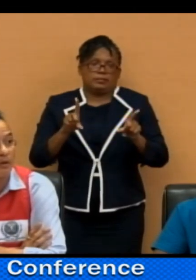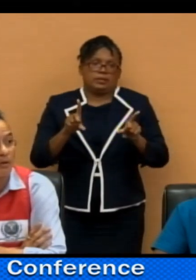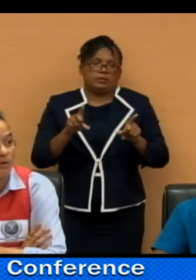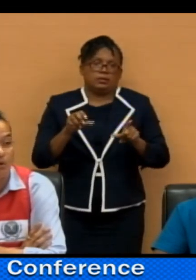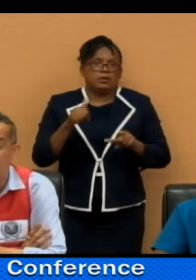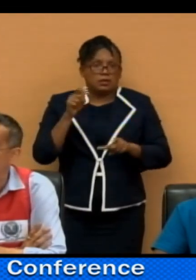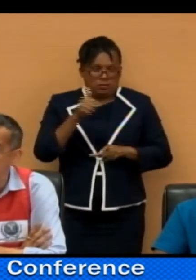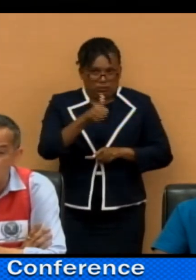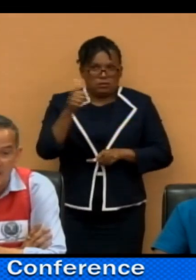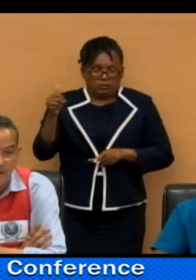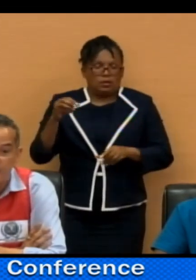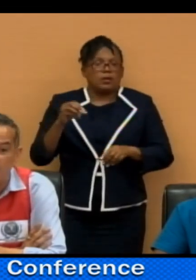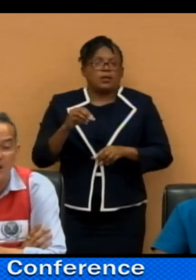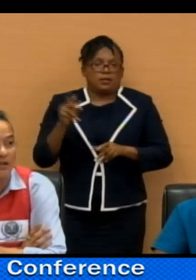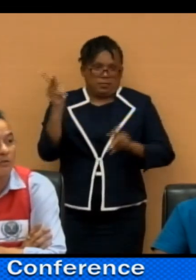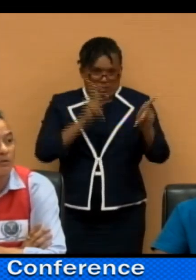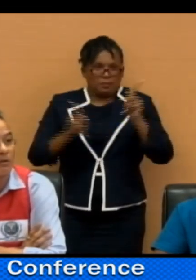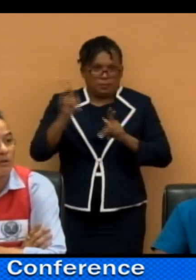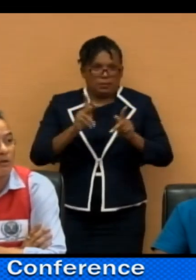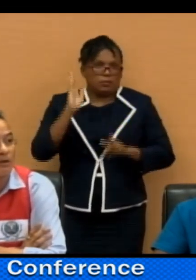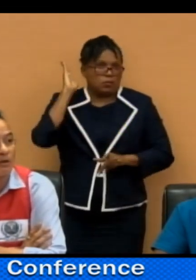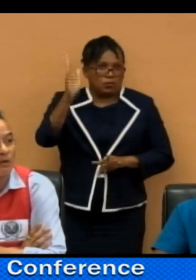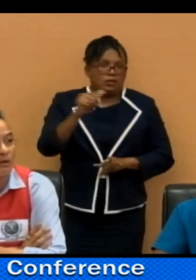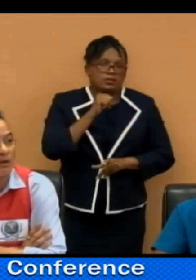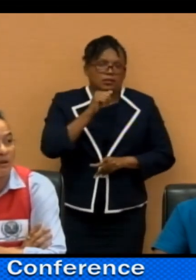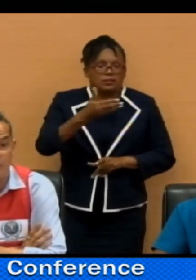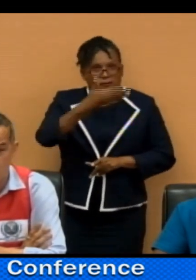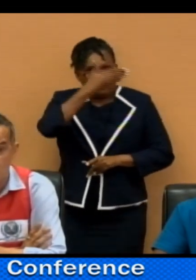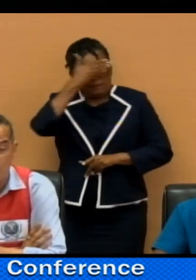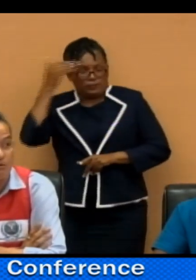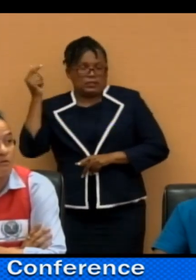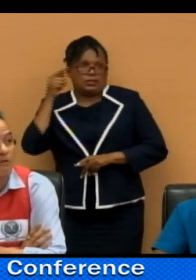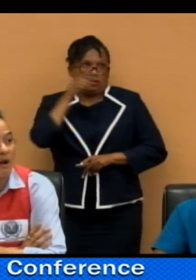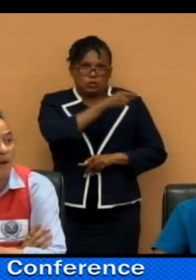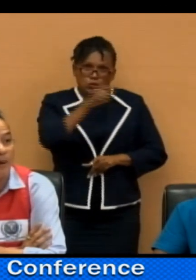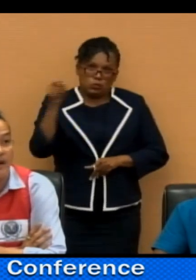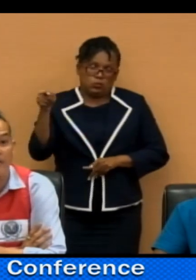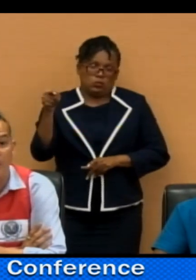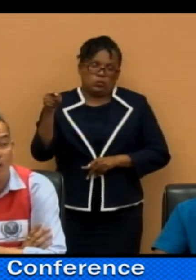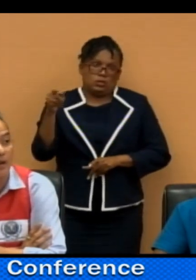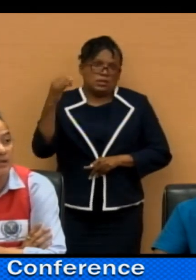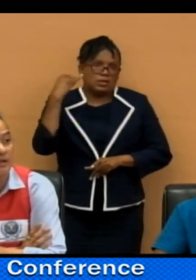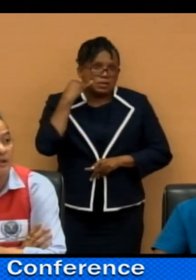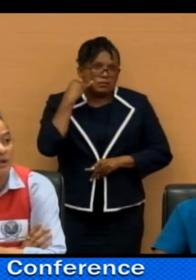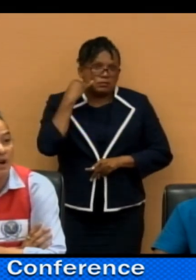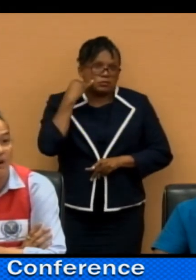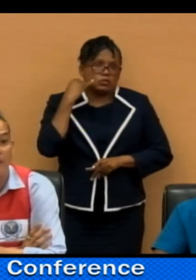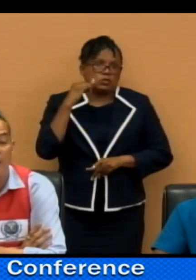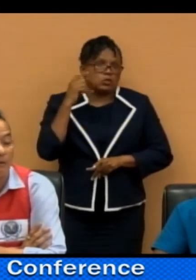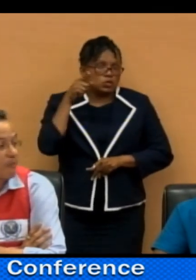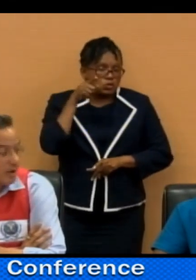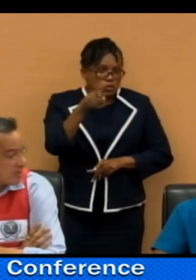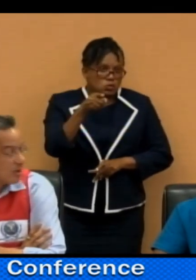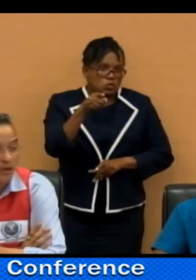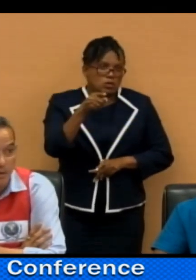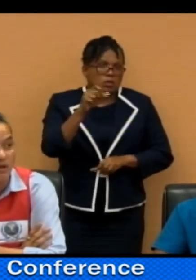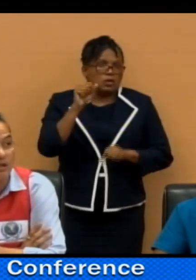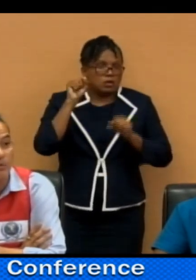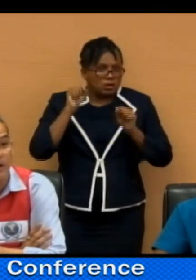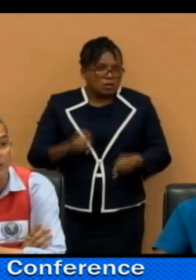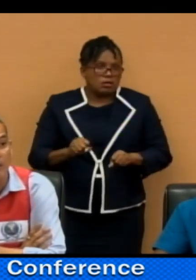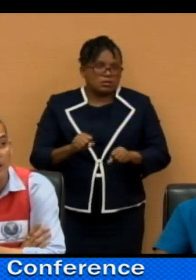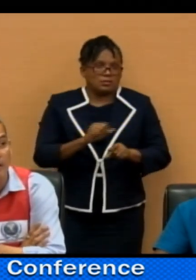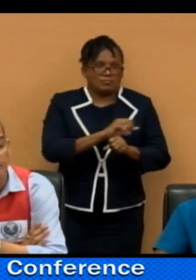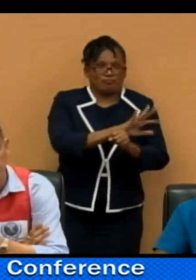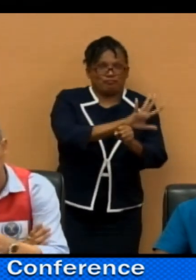people who will never forget you if you too are part of the cause of possible community